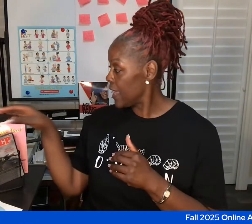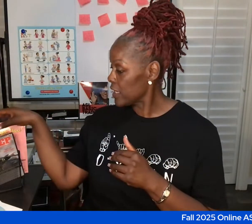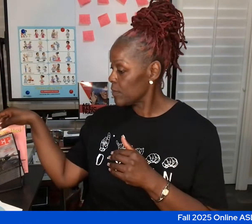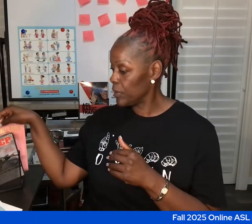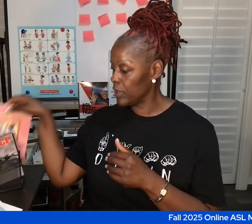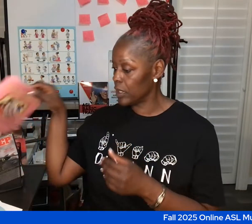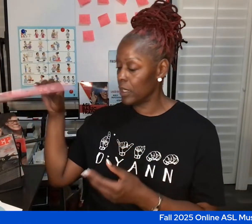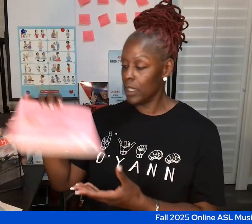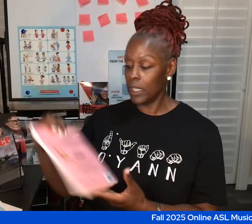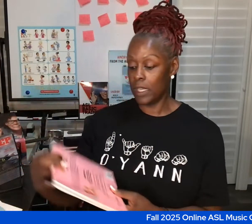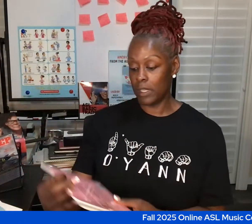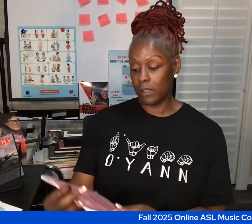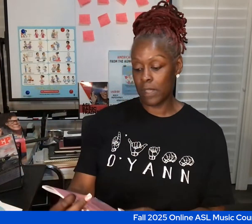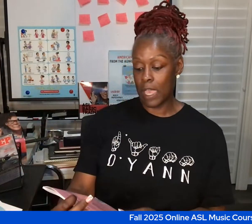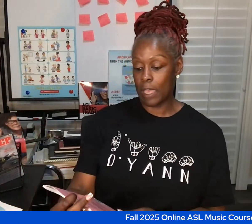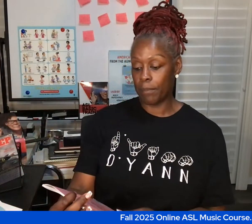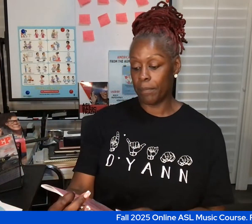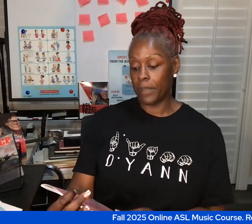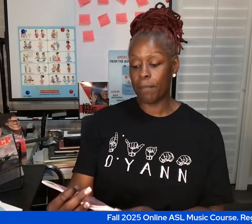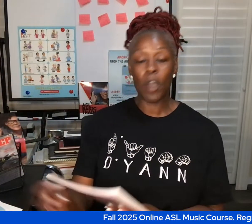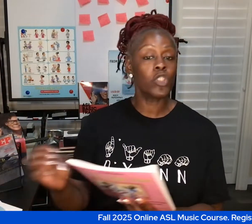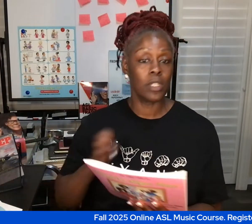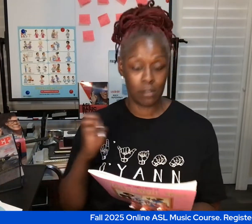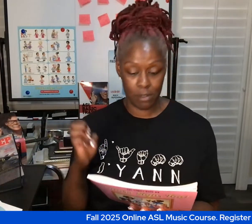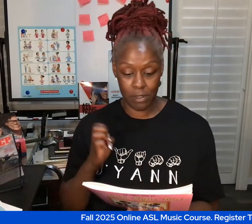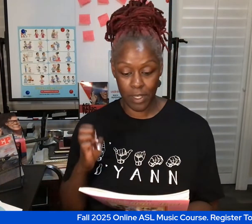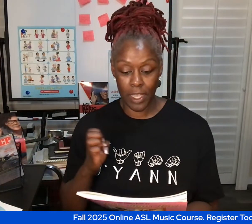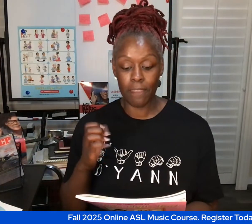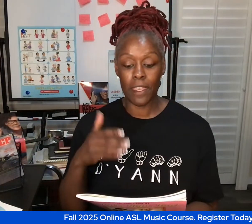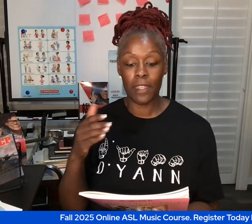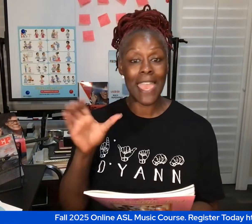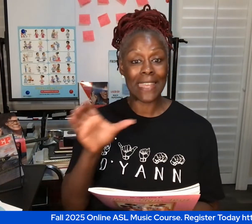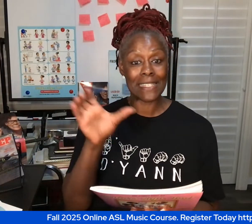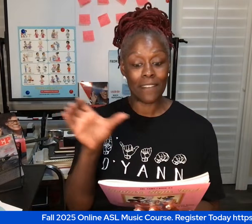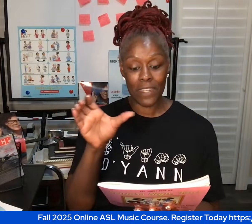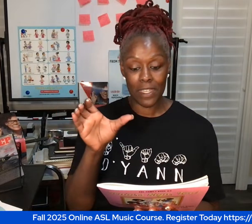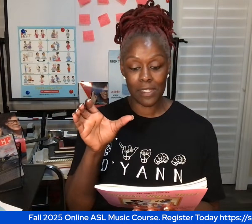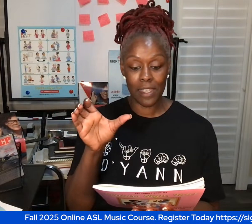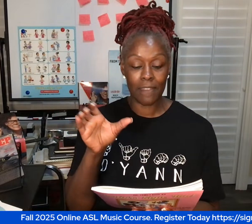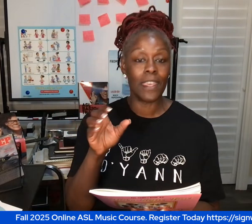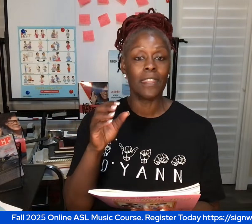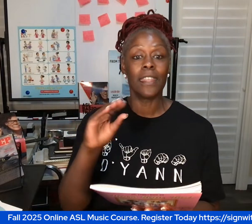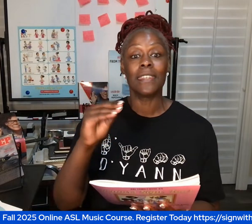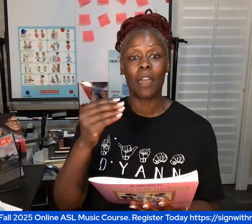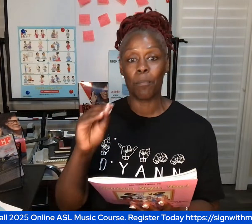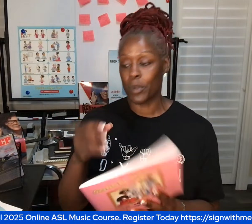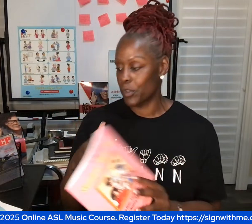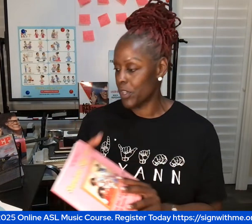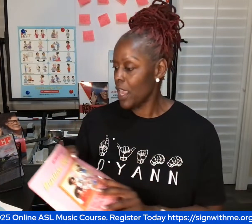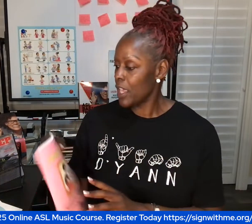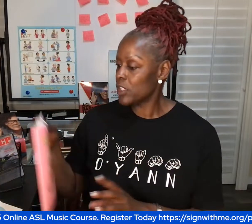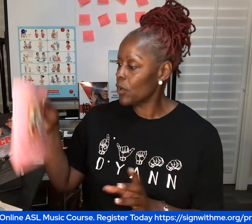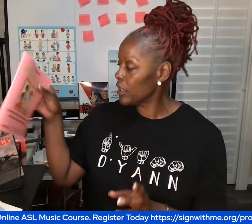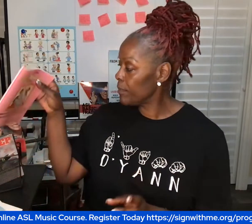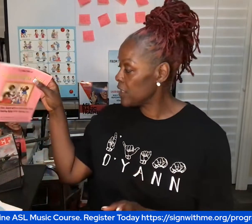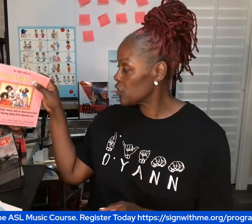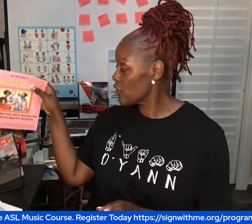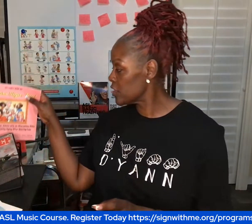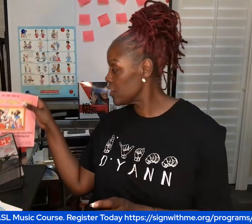next book is emotions, and then activities, and then numbers. And so it'll be structured